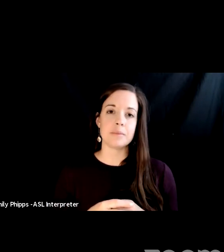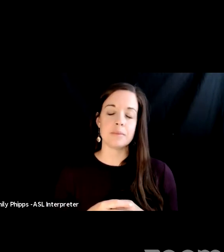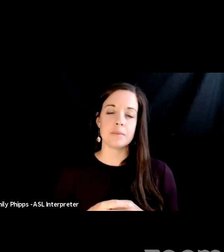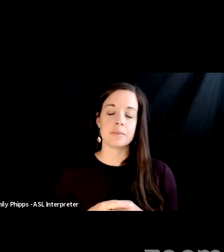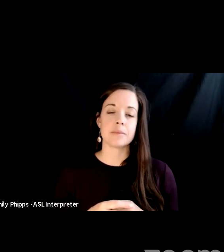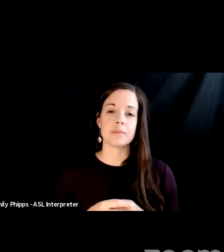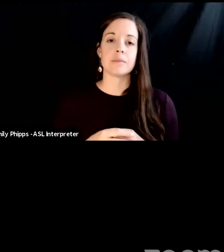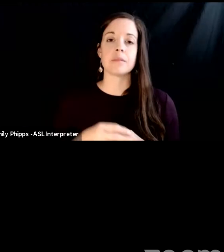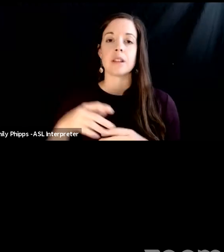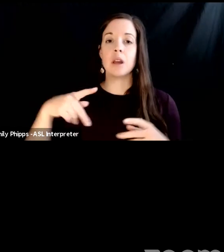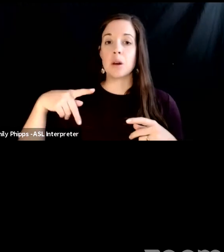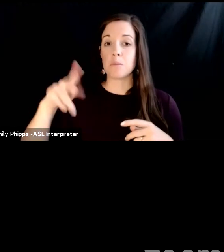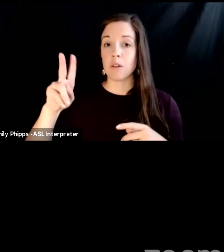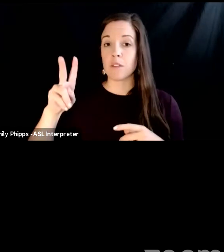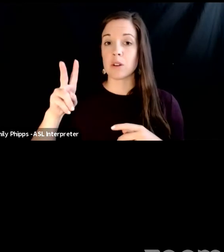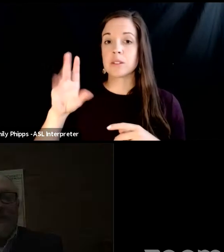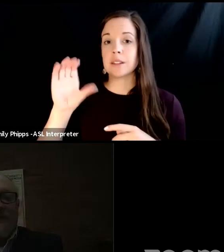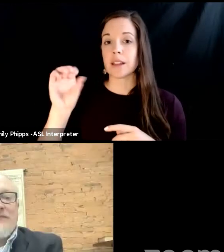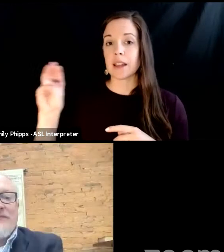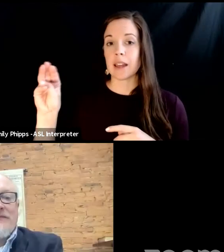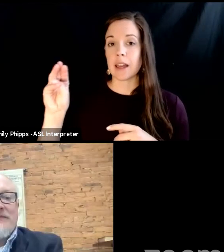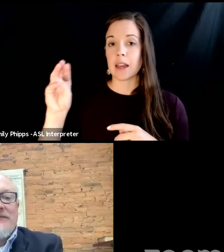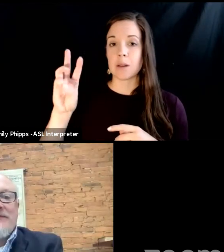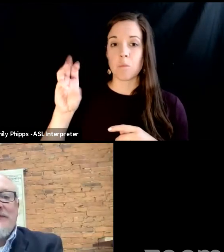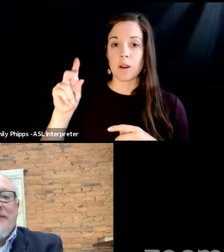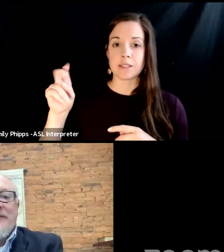Provost Cam Wesson.